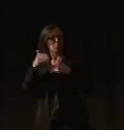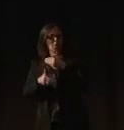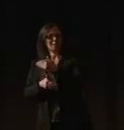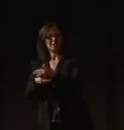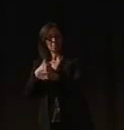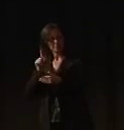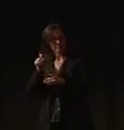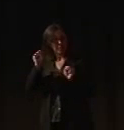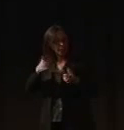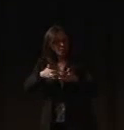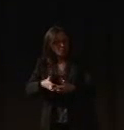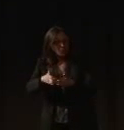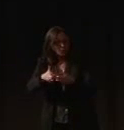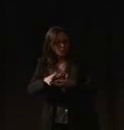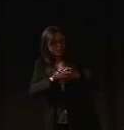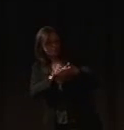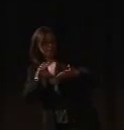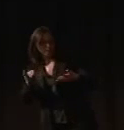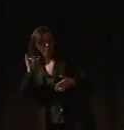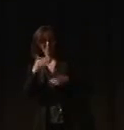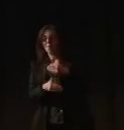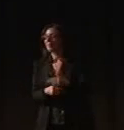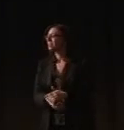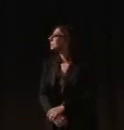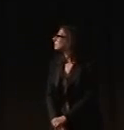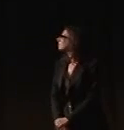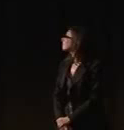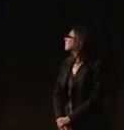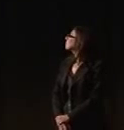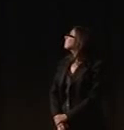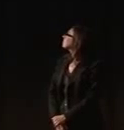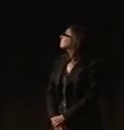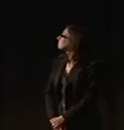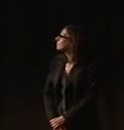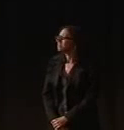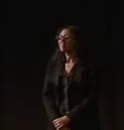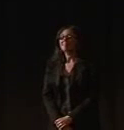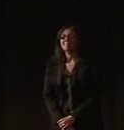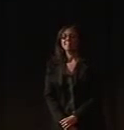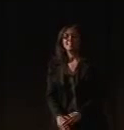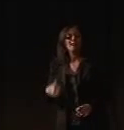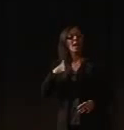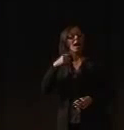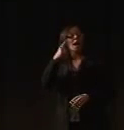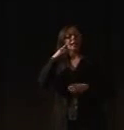I think that the problem of learning, how to make computers learn,